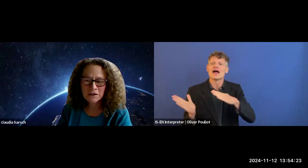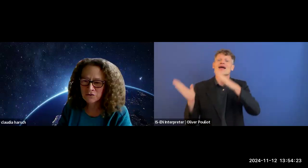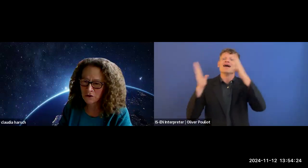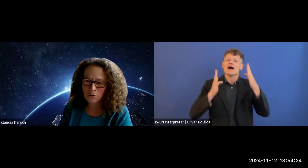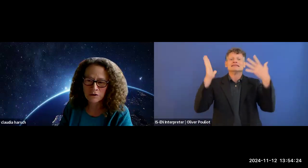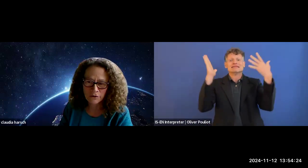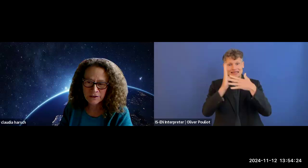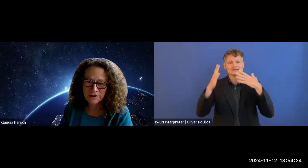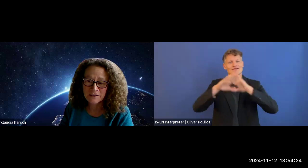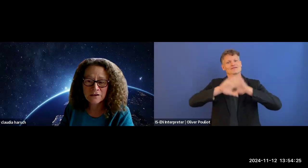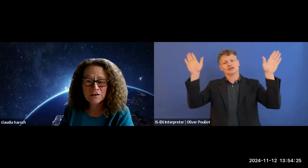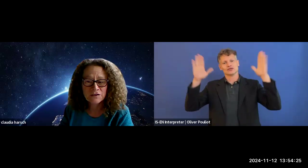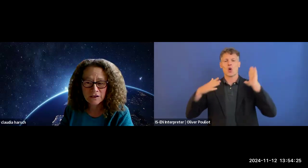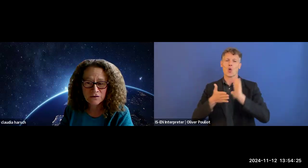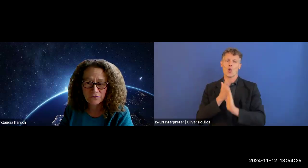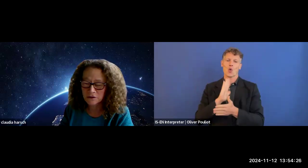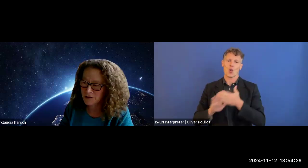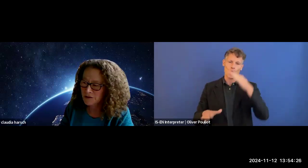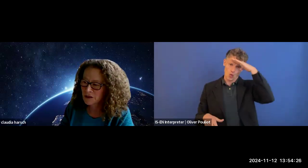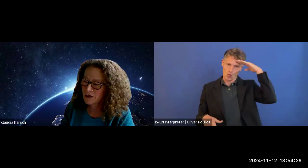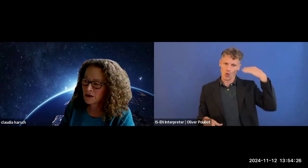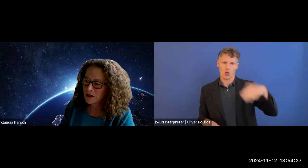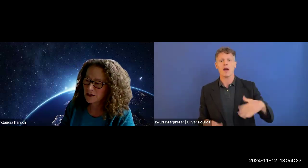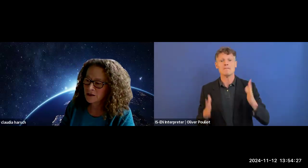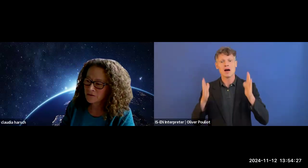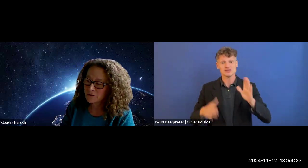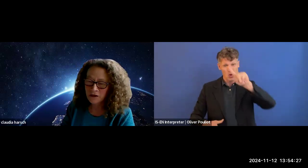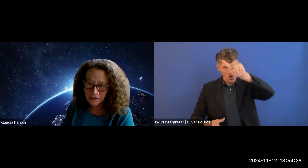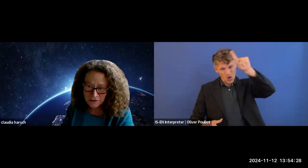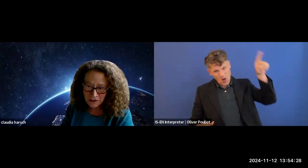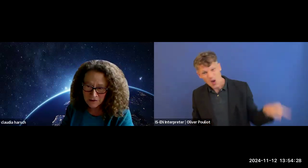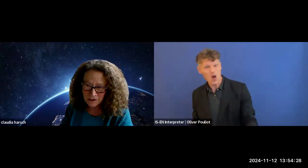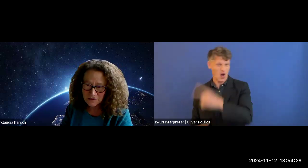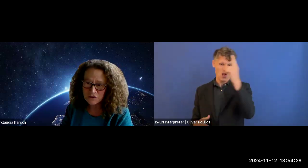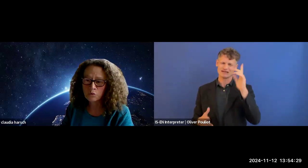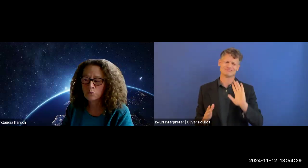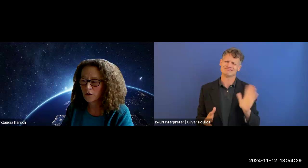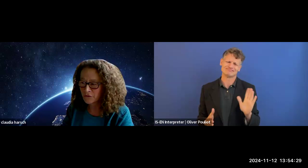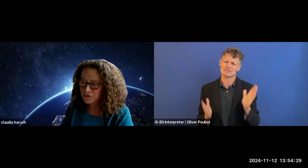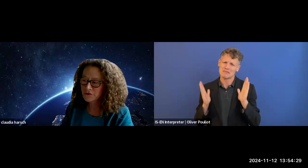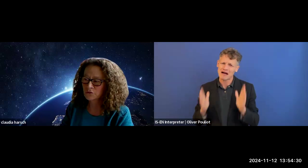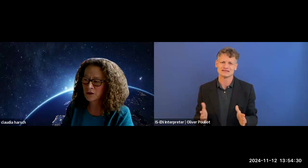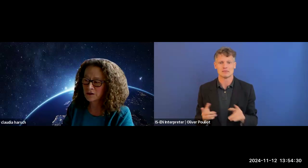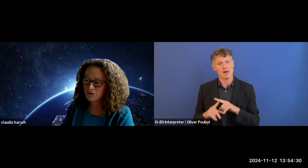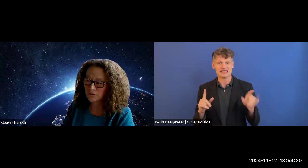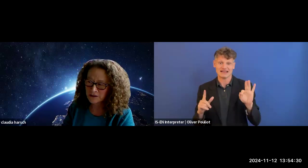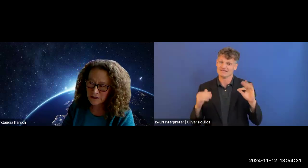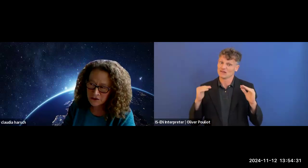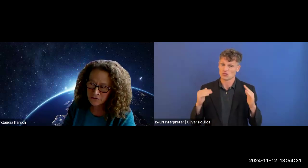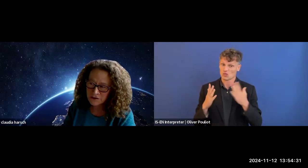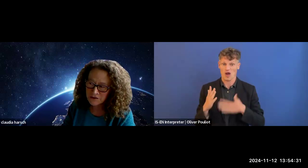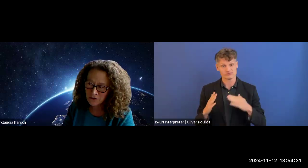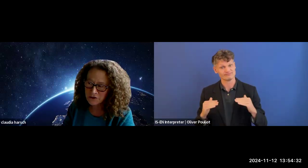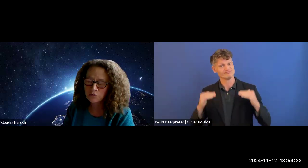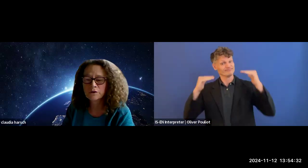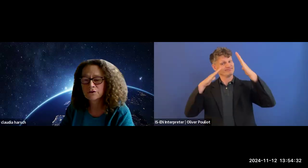It depends on your local context and the stakes of your test. And then if it's a high stakes test, you want to do